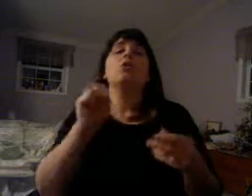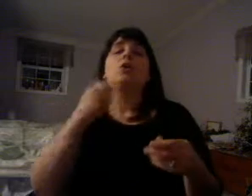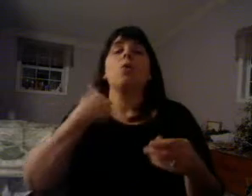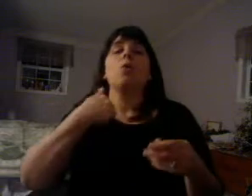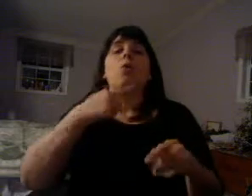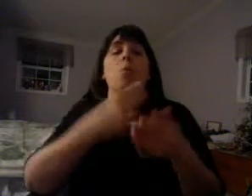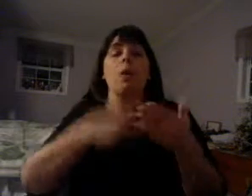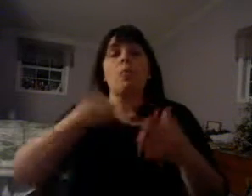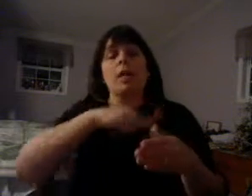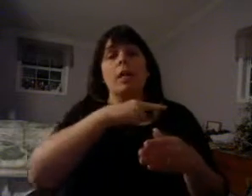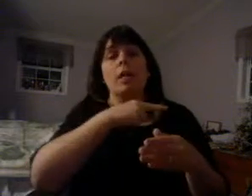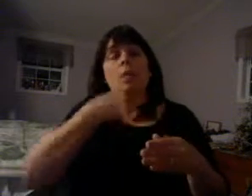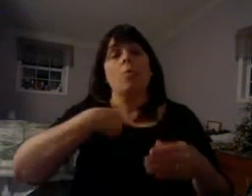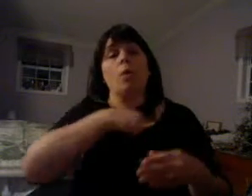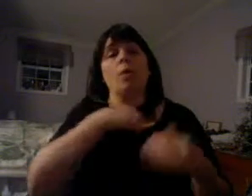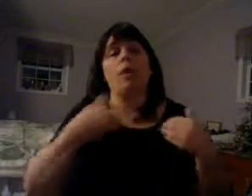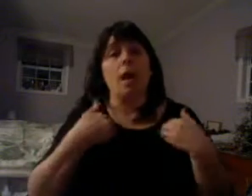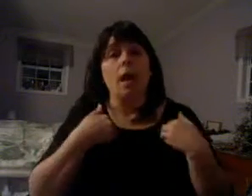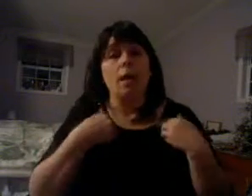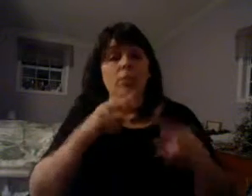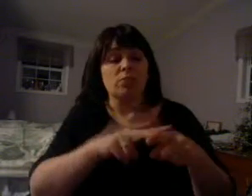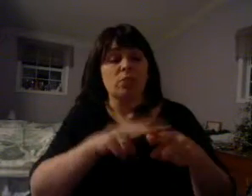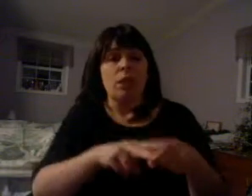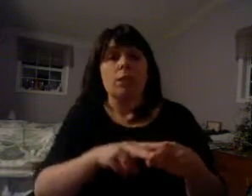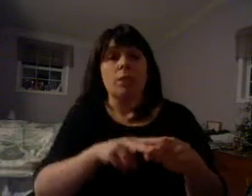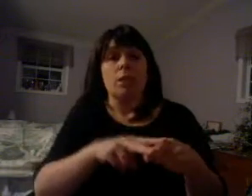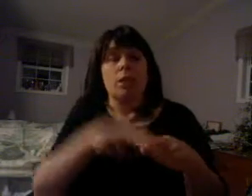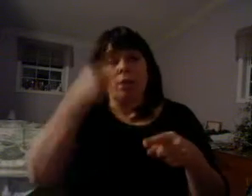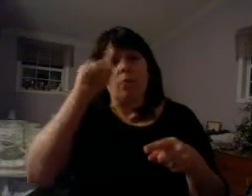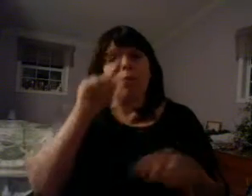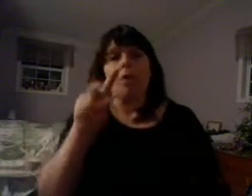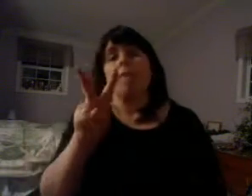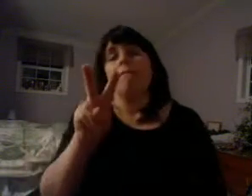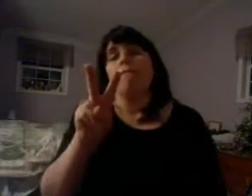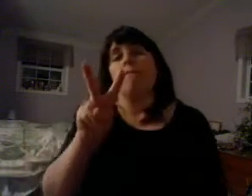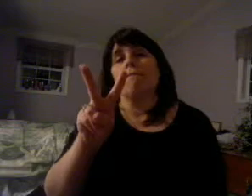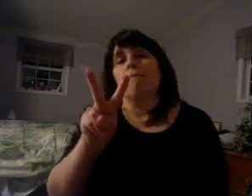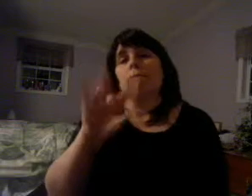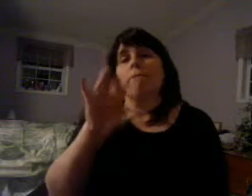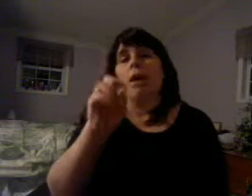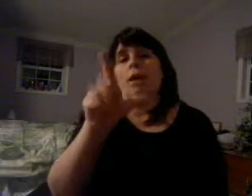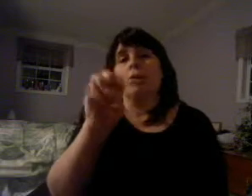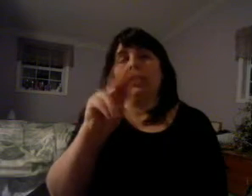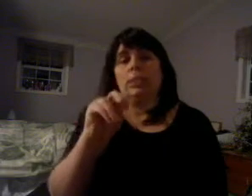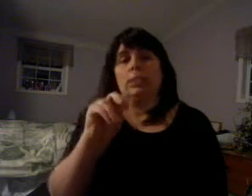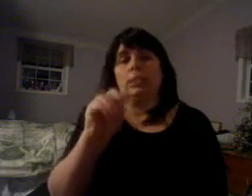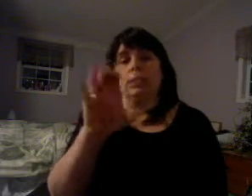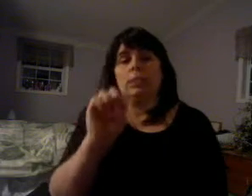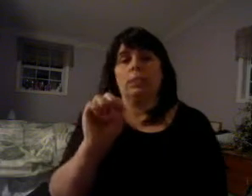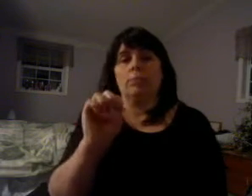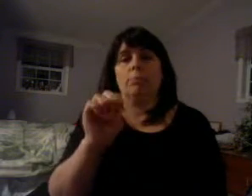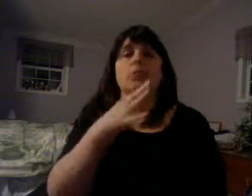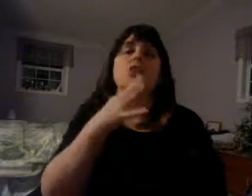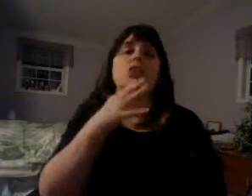motive, of violence. Let's talk then about that culture of violence. That culture